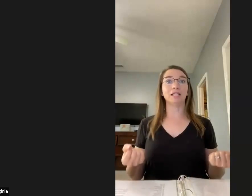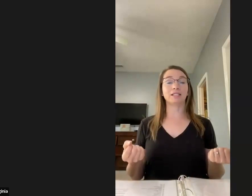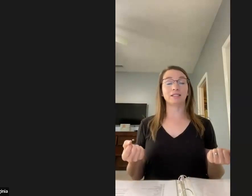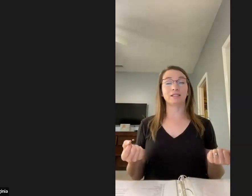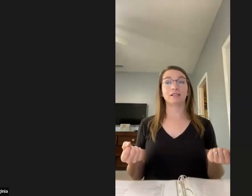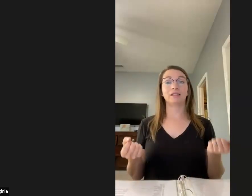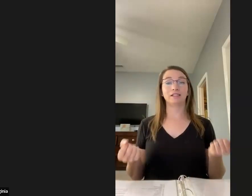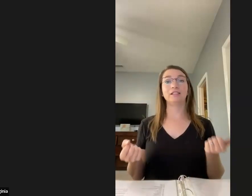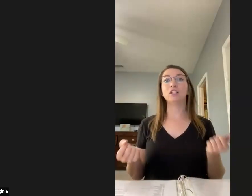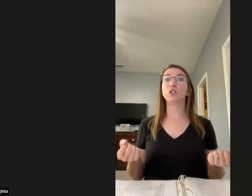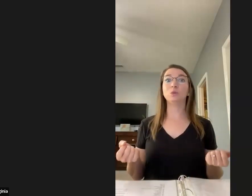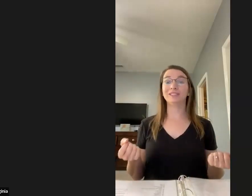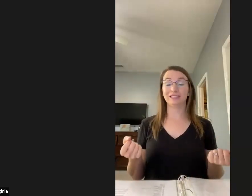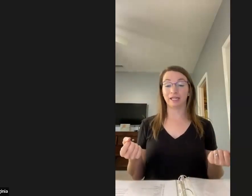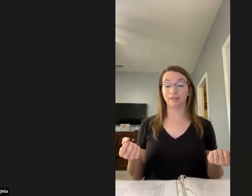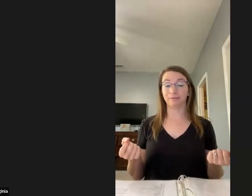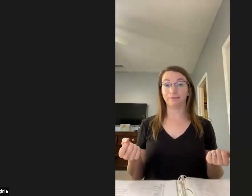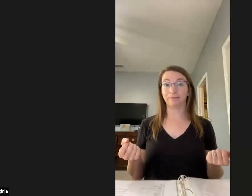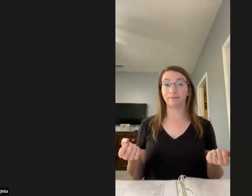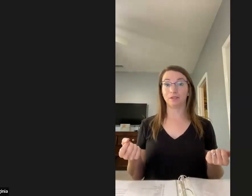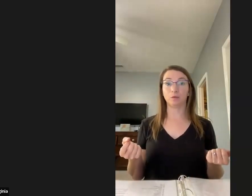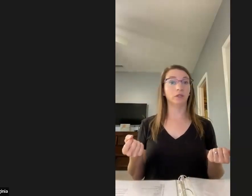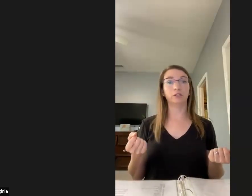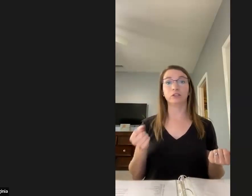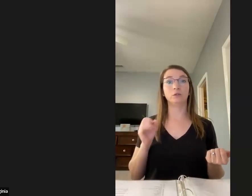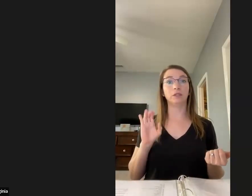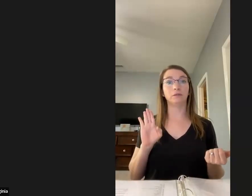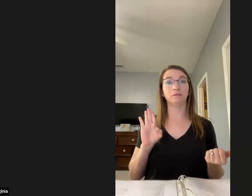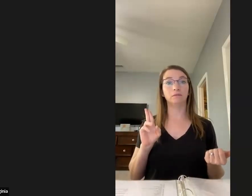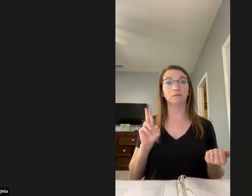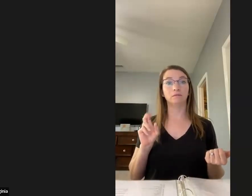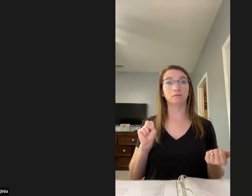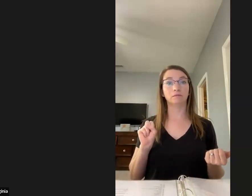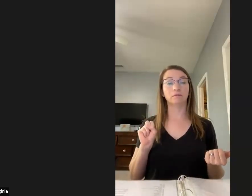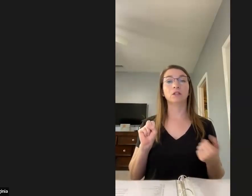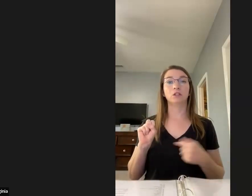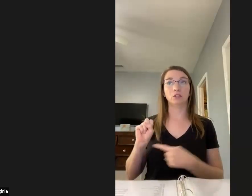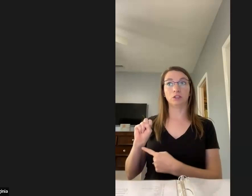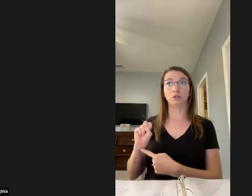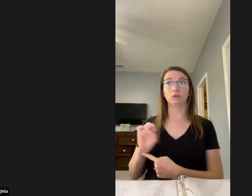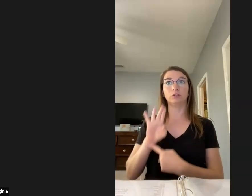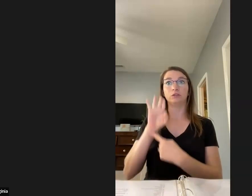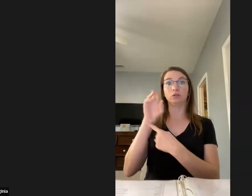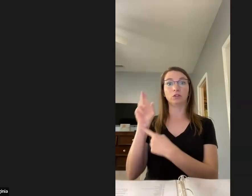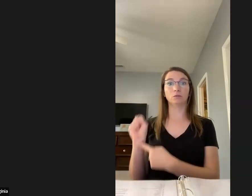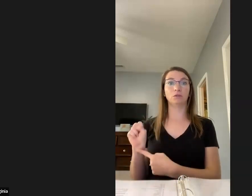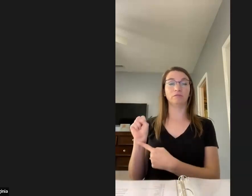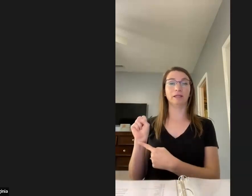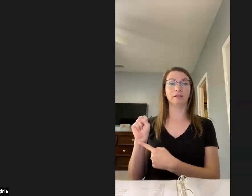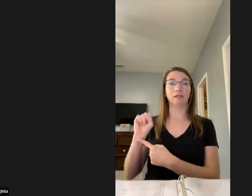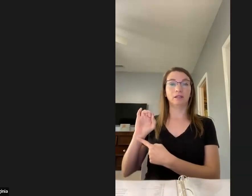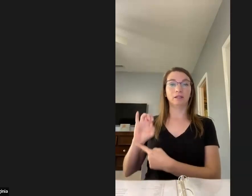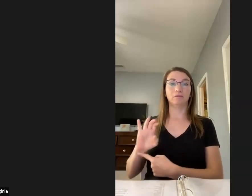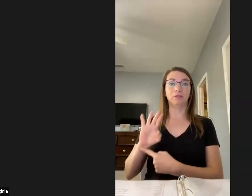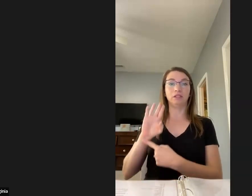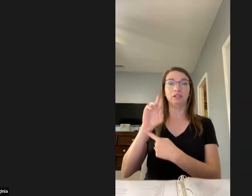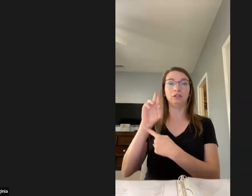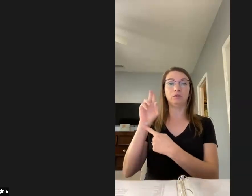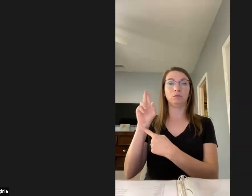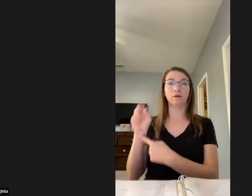bus. This is a loan sign. So we're not just doing, you're going to do a circular movement.